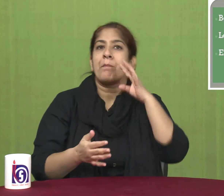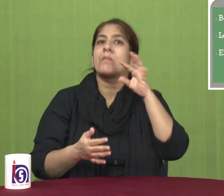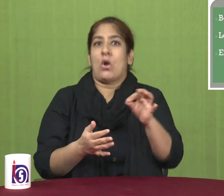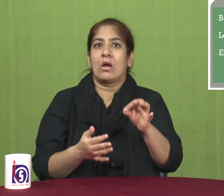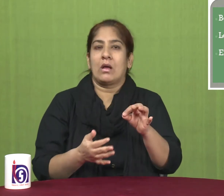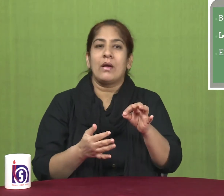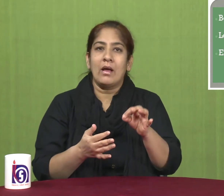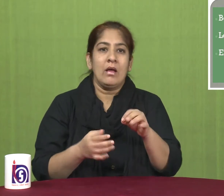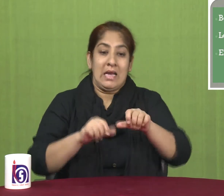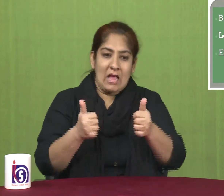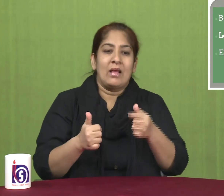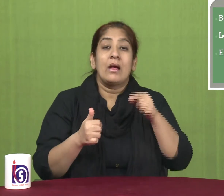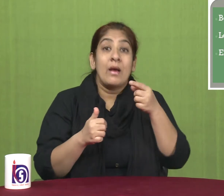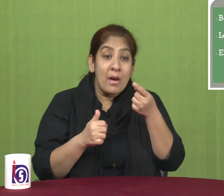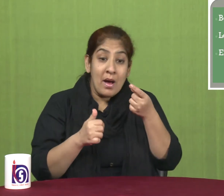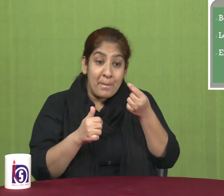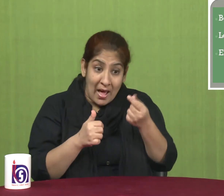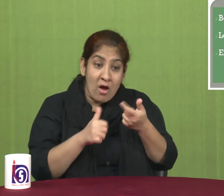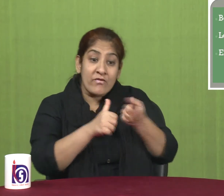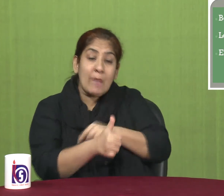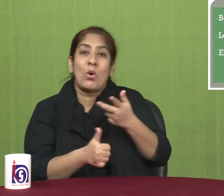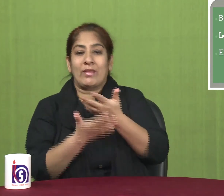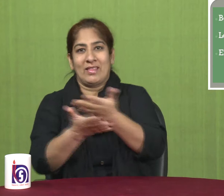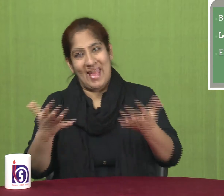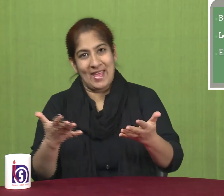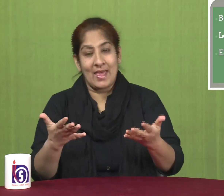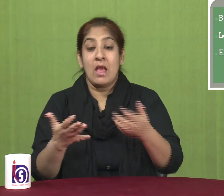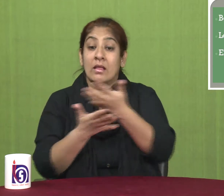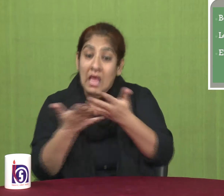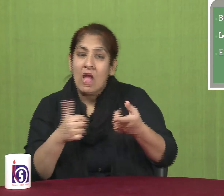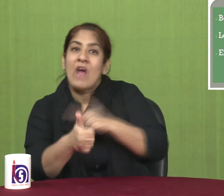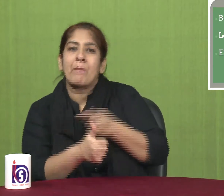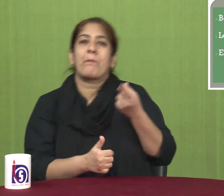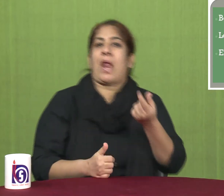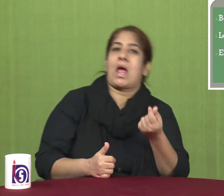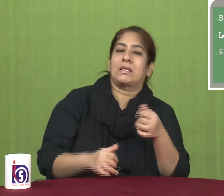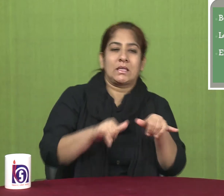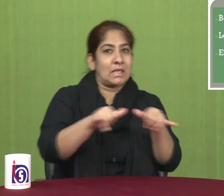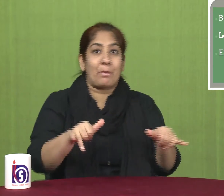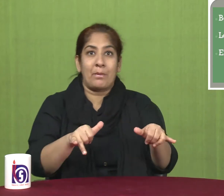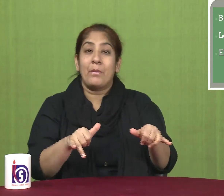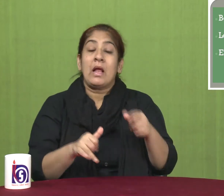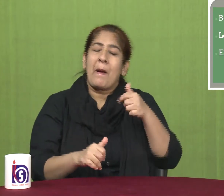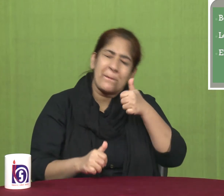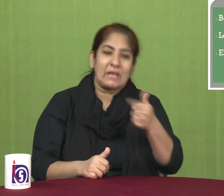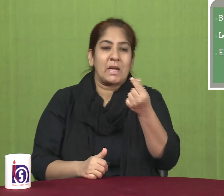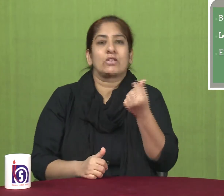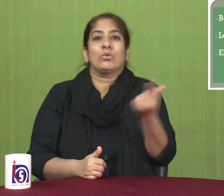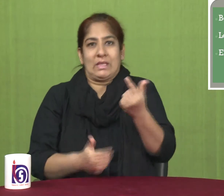The best use of funds, that is also one of the most essential of a good